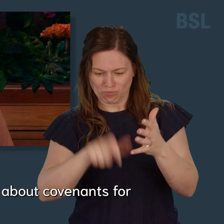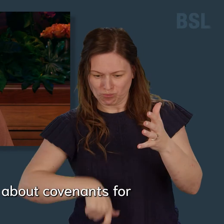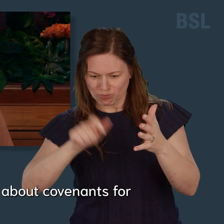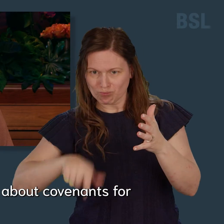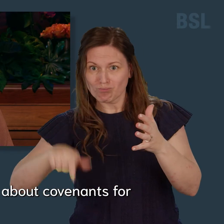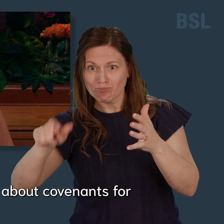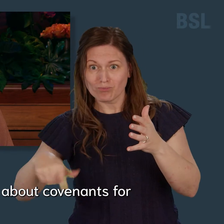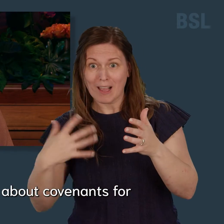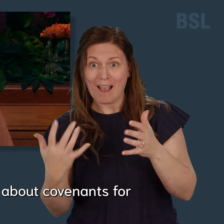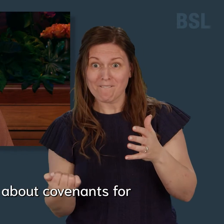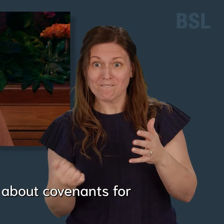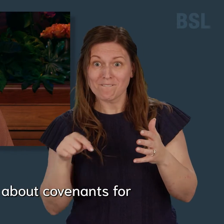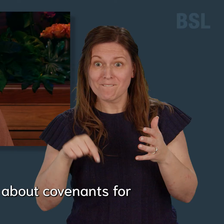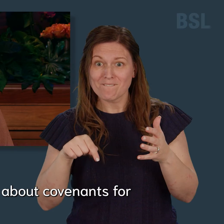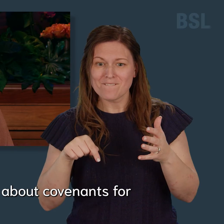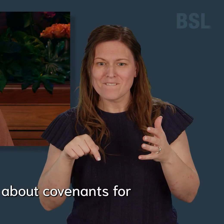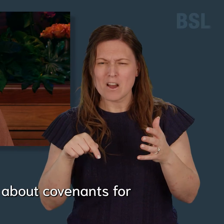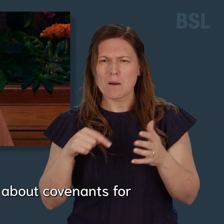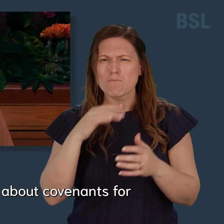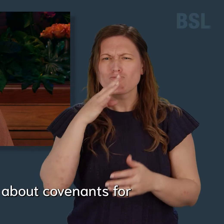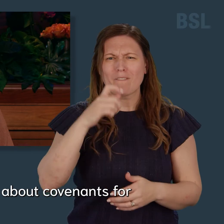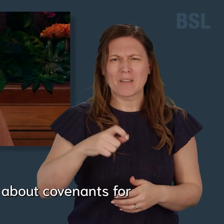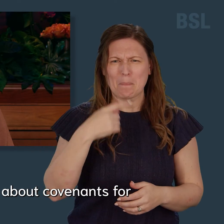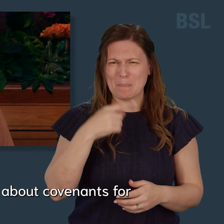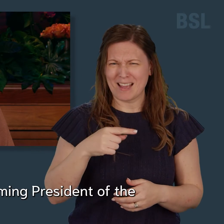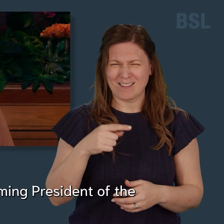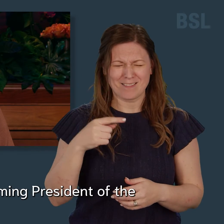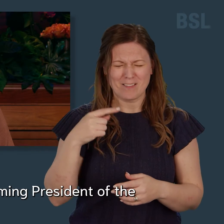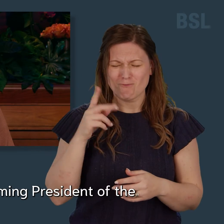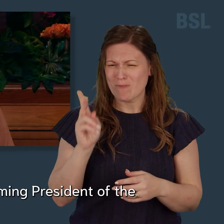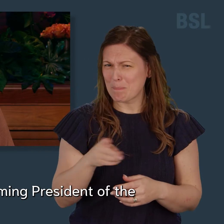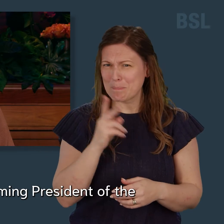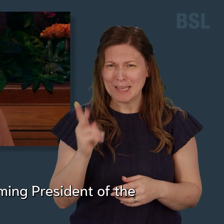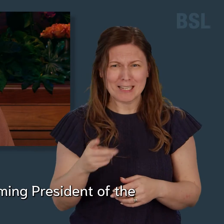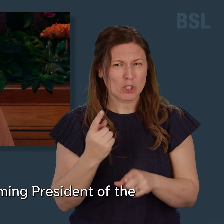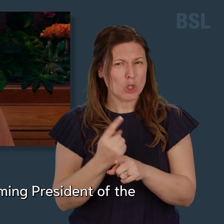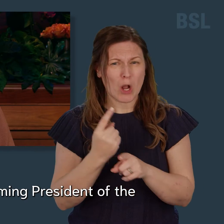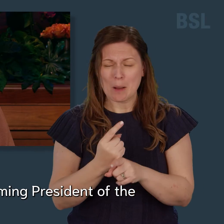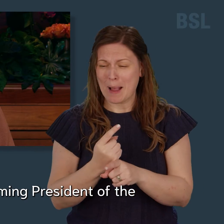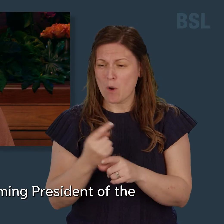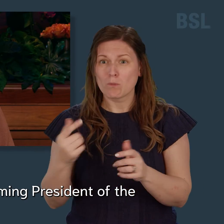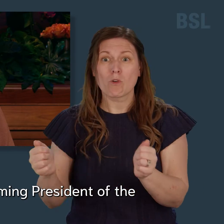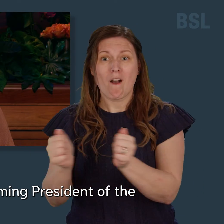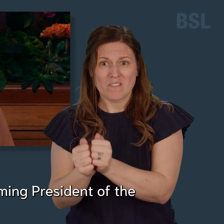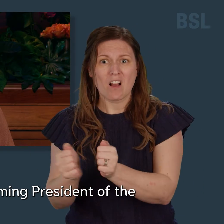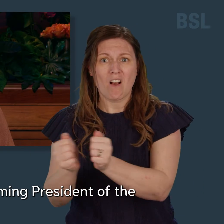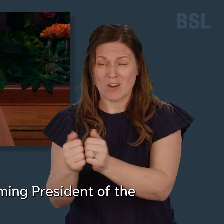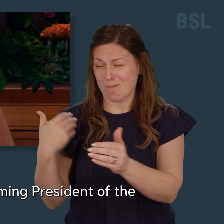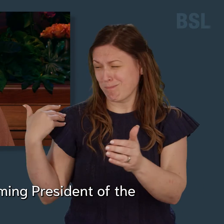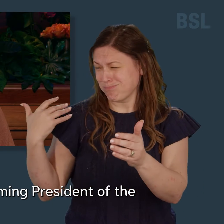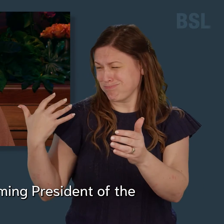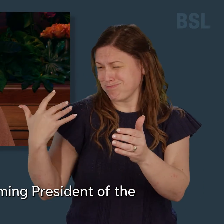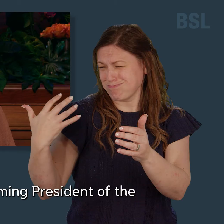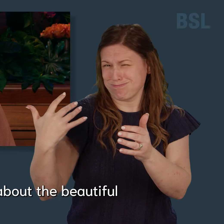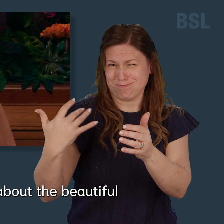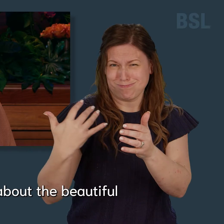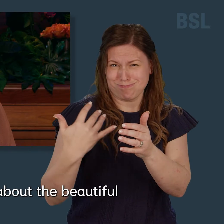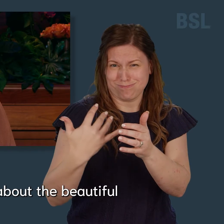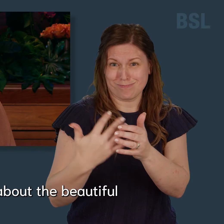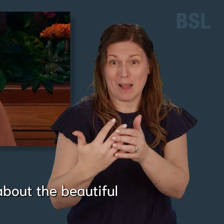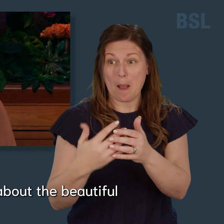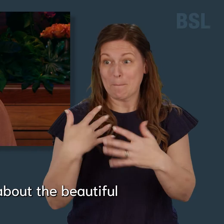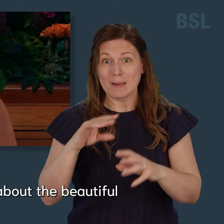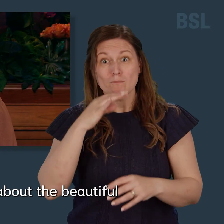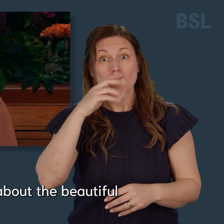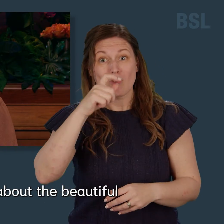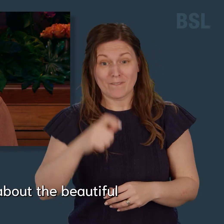has spoken repeatedly about covenants for years, and especially since becoming president of the church.